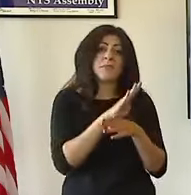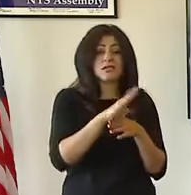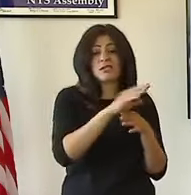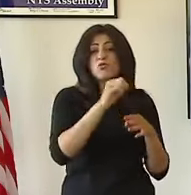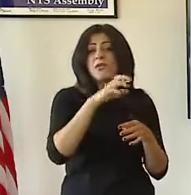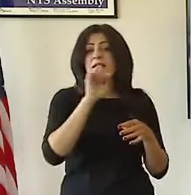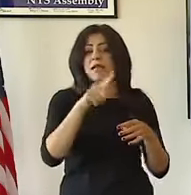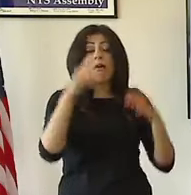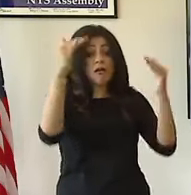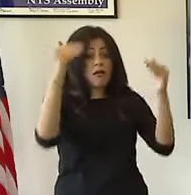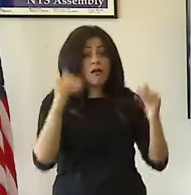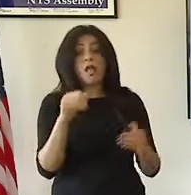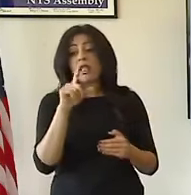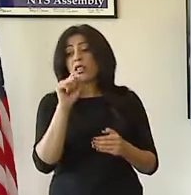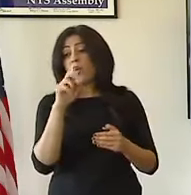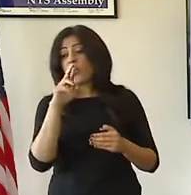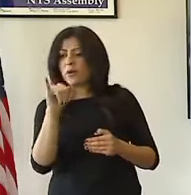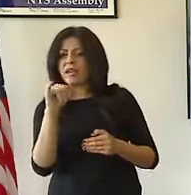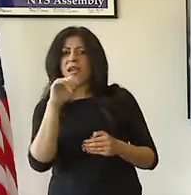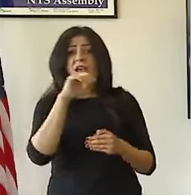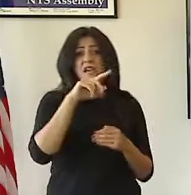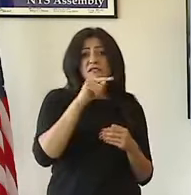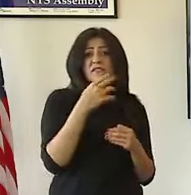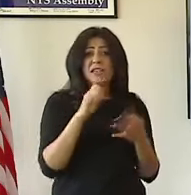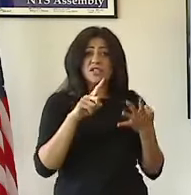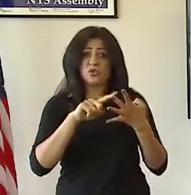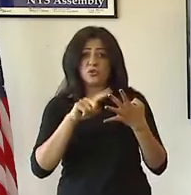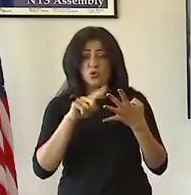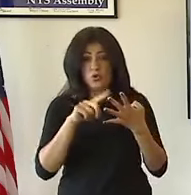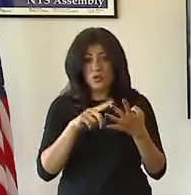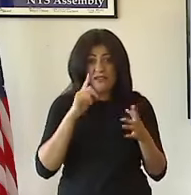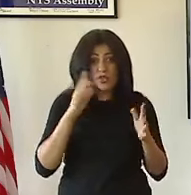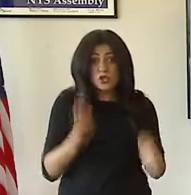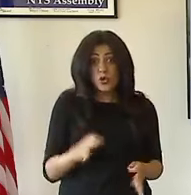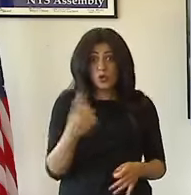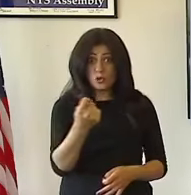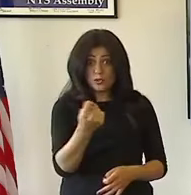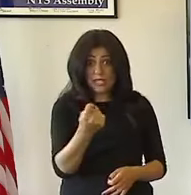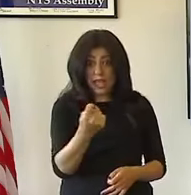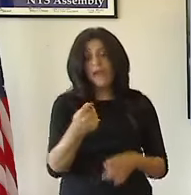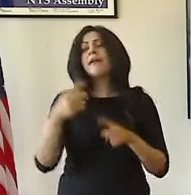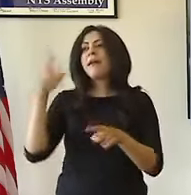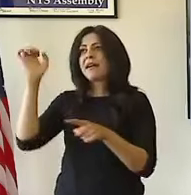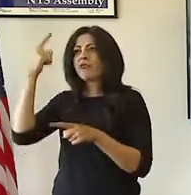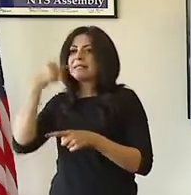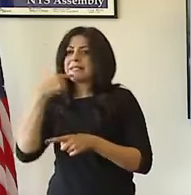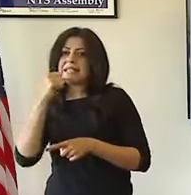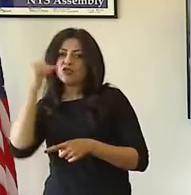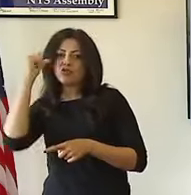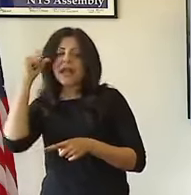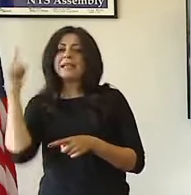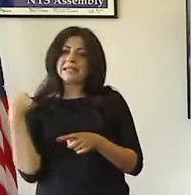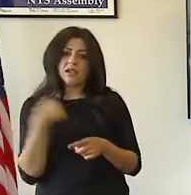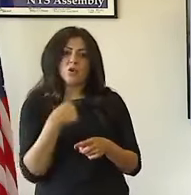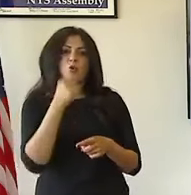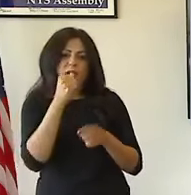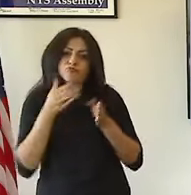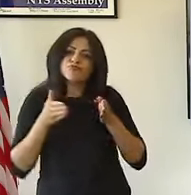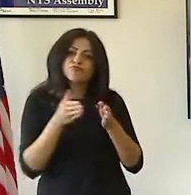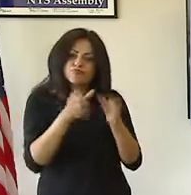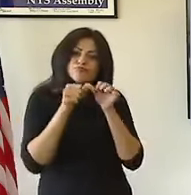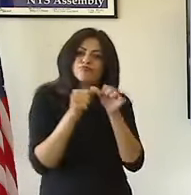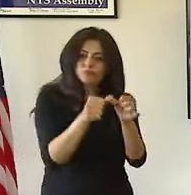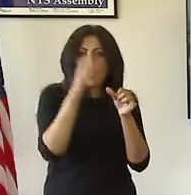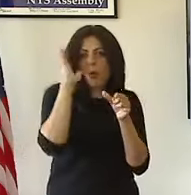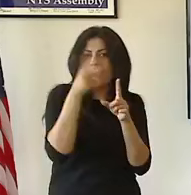2 definitely Tuesday? The governor said yesterday the Mid-Hudson Valley is on a clear path for Tuesday, June the 9th.